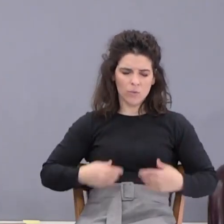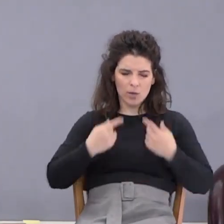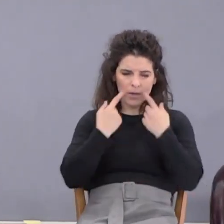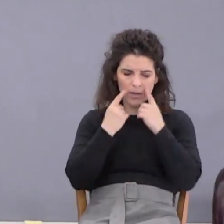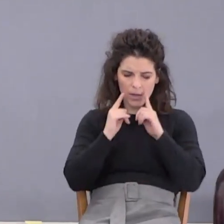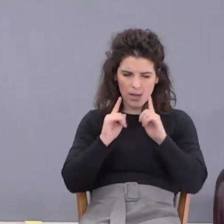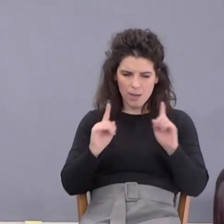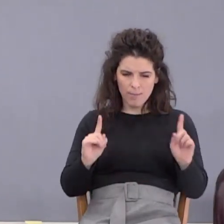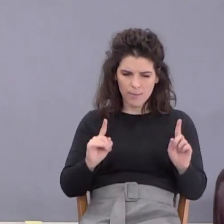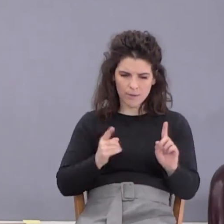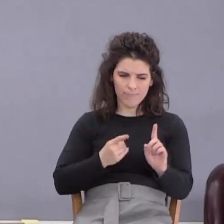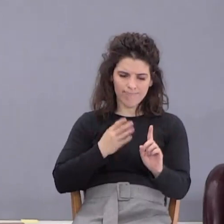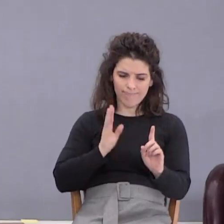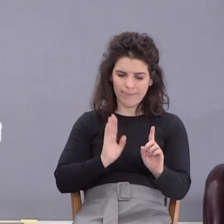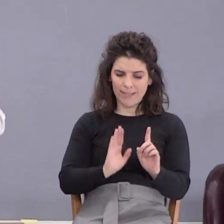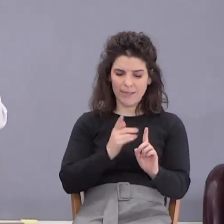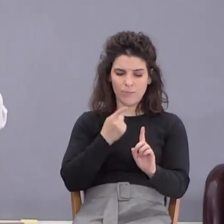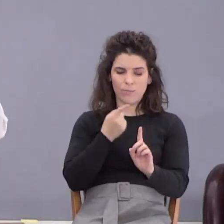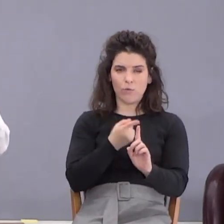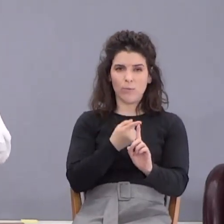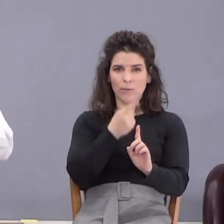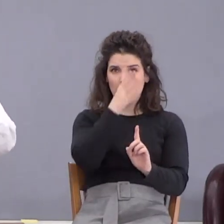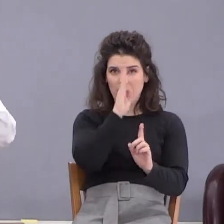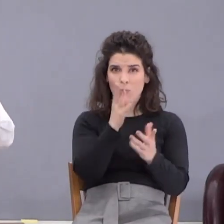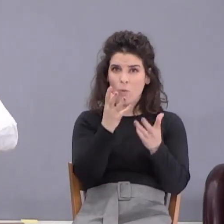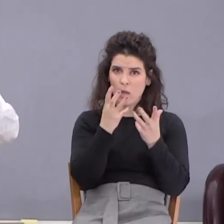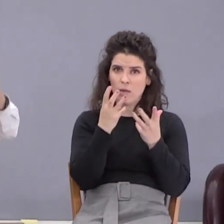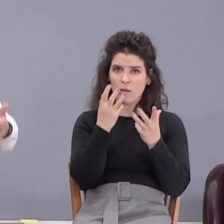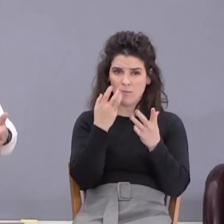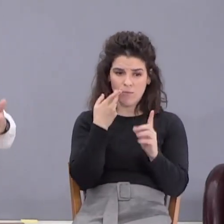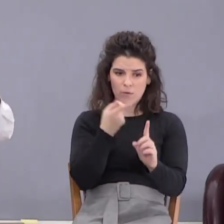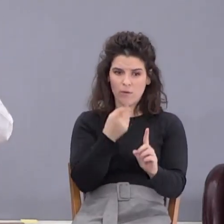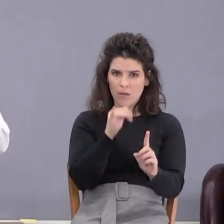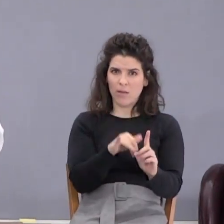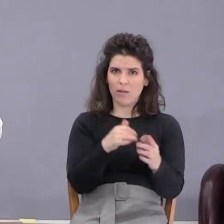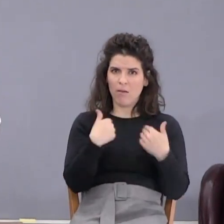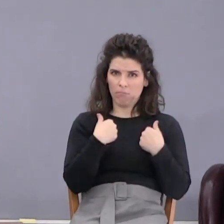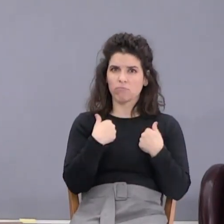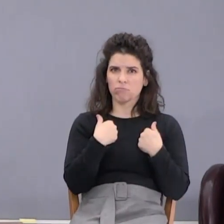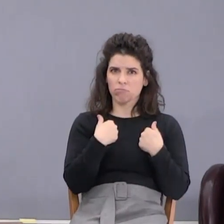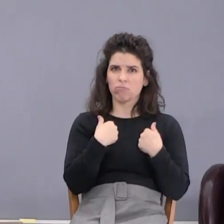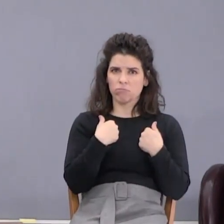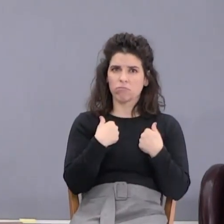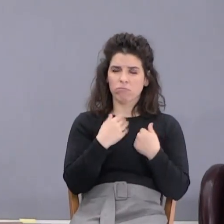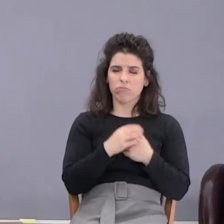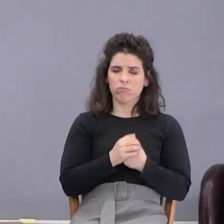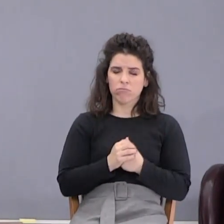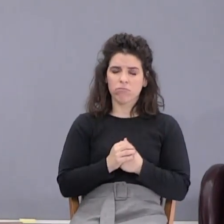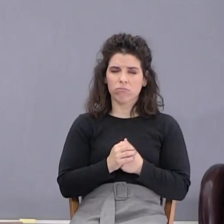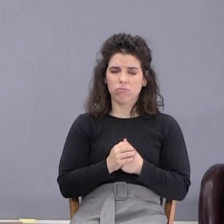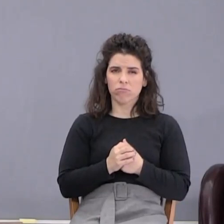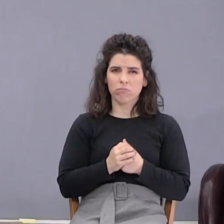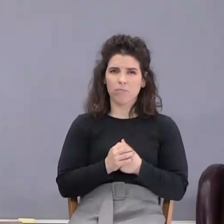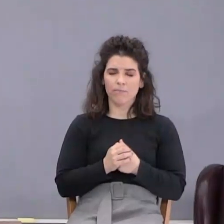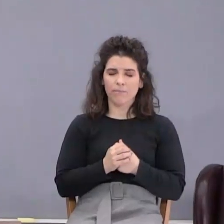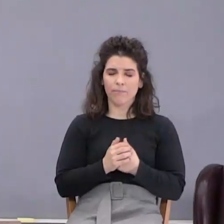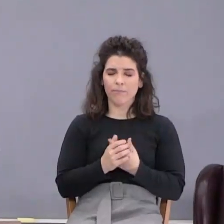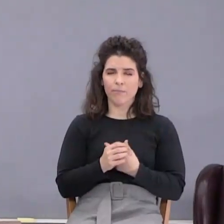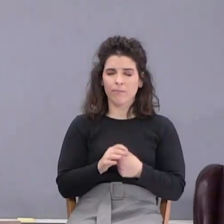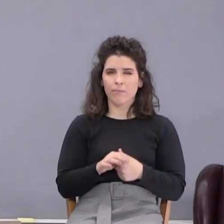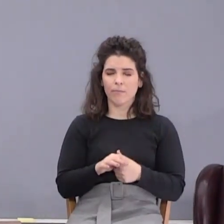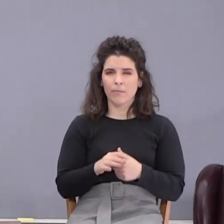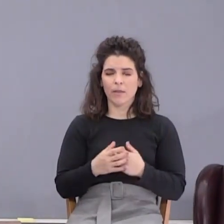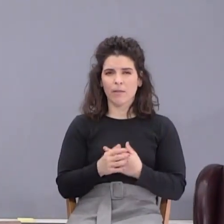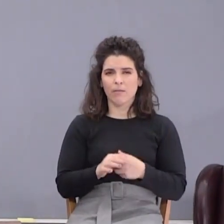out the purposes that God intended that creature to perform. So